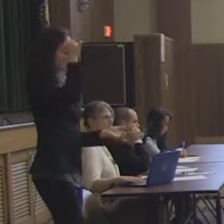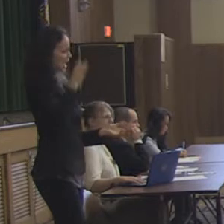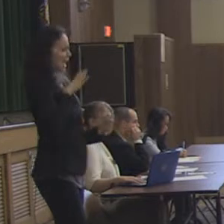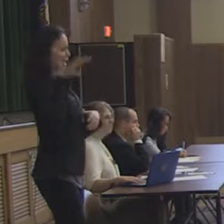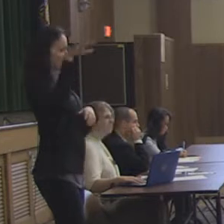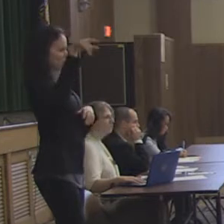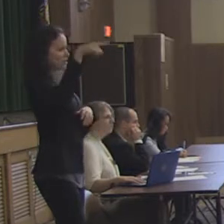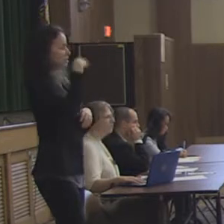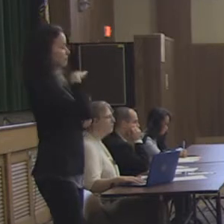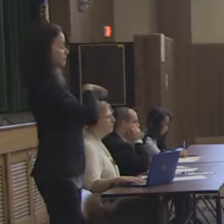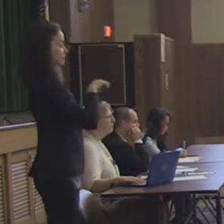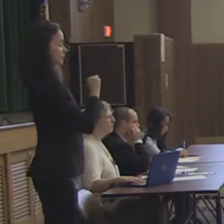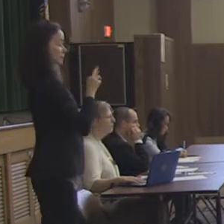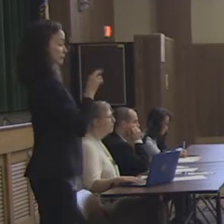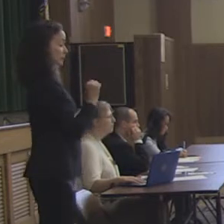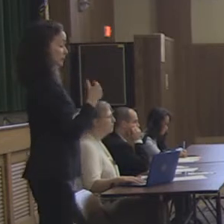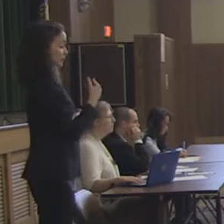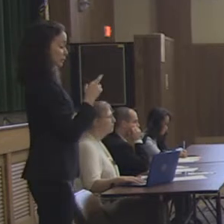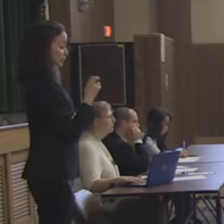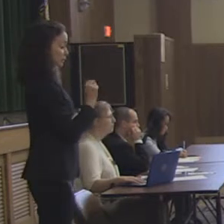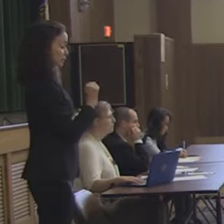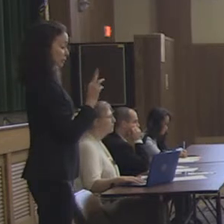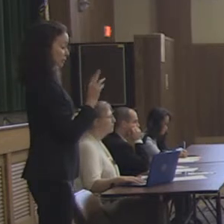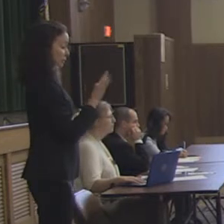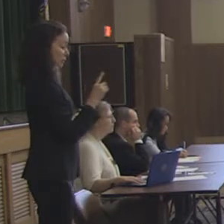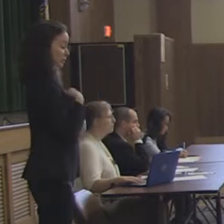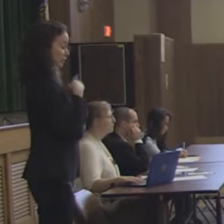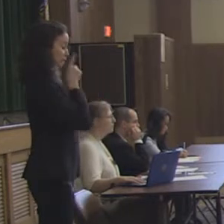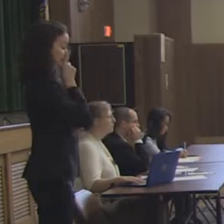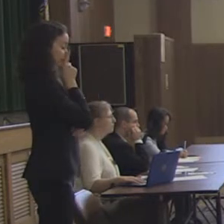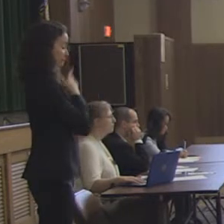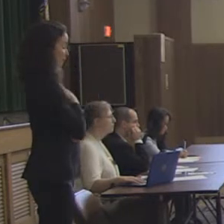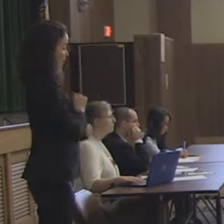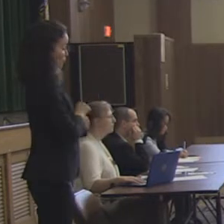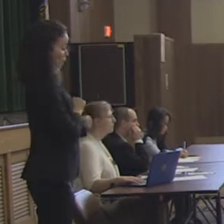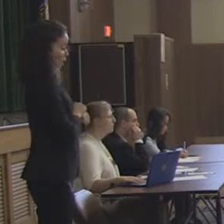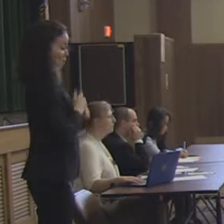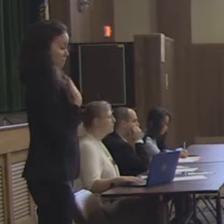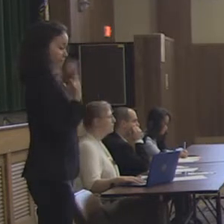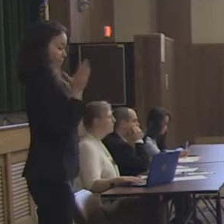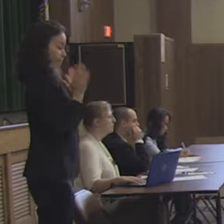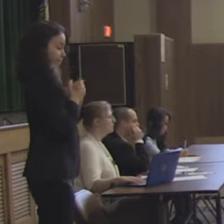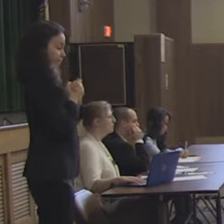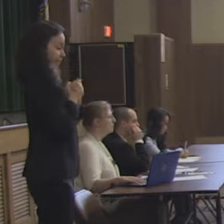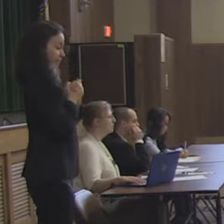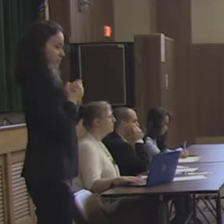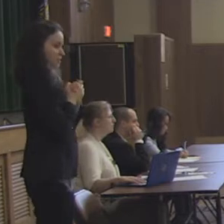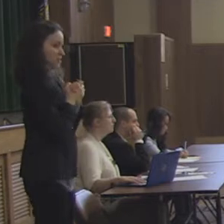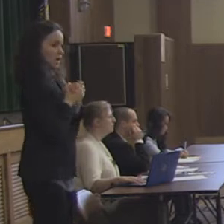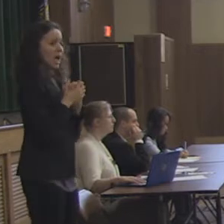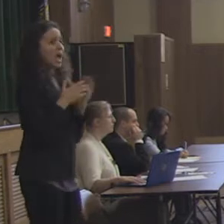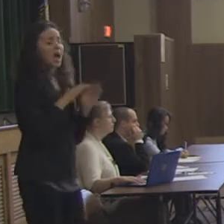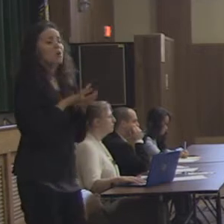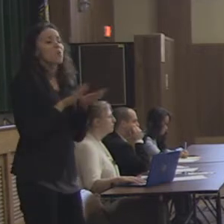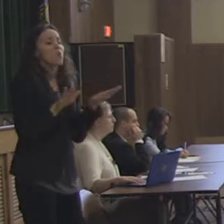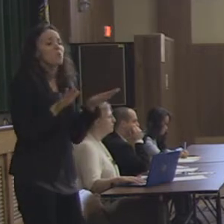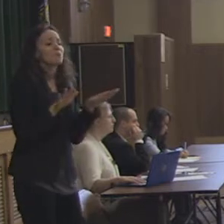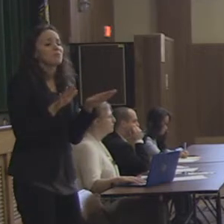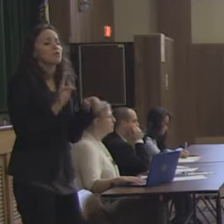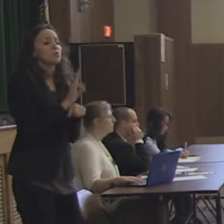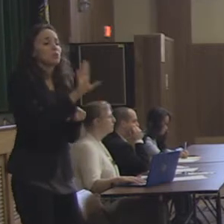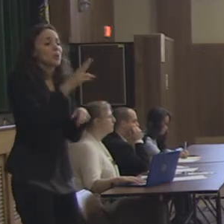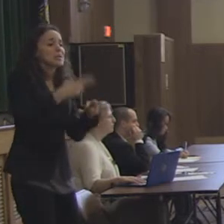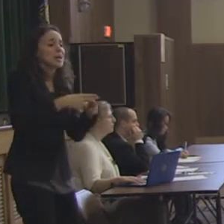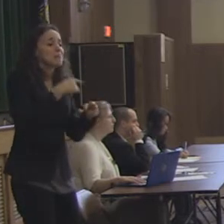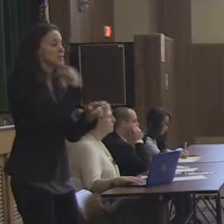he said, Ms. Greenwood, I can't say anything because this is my job. I said, well, I won't even mention your name. Please just tell me